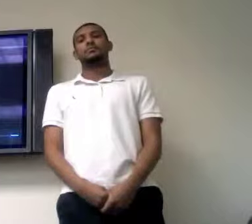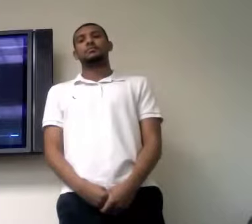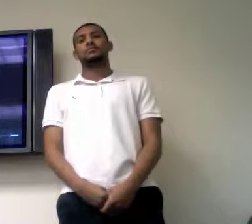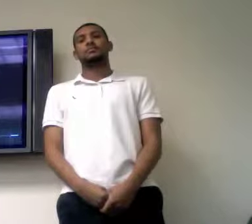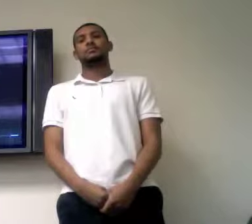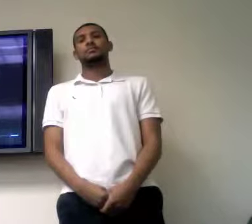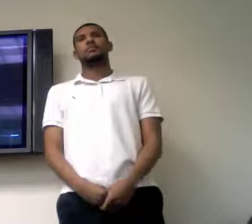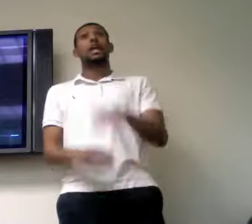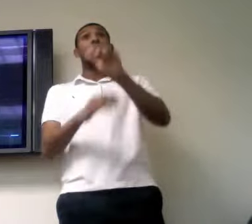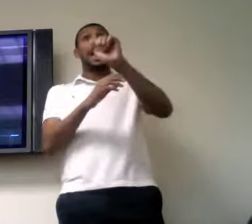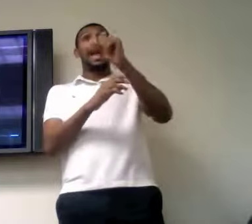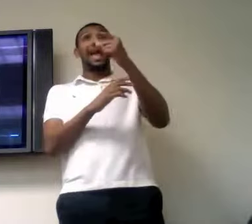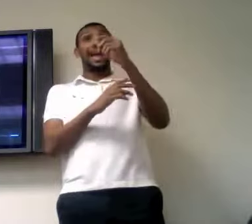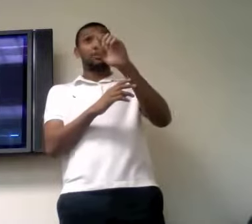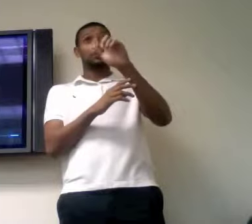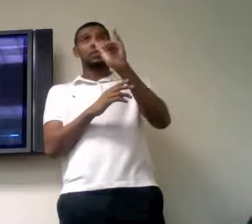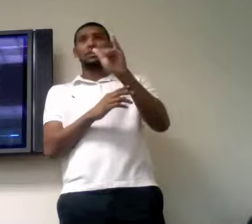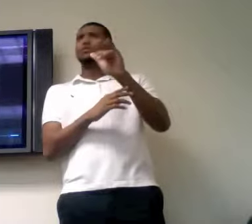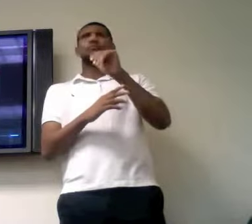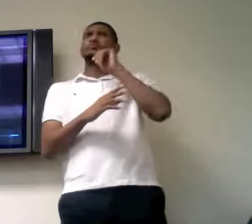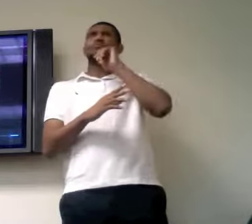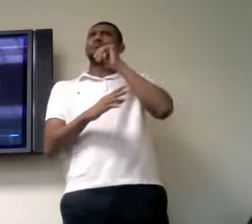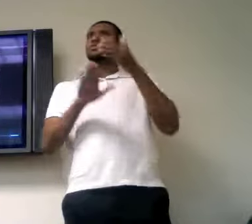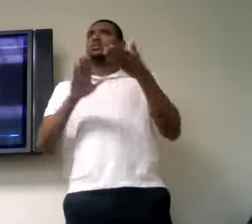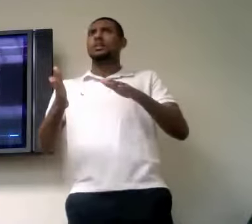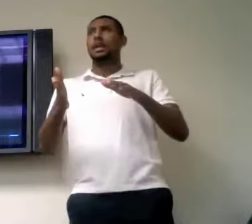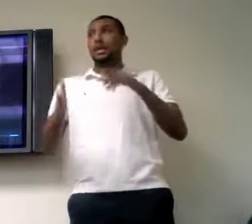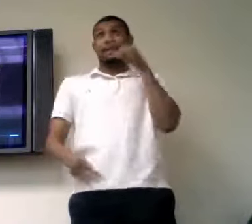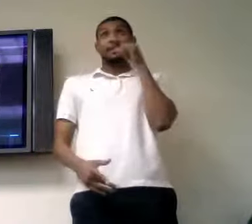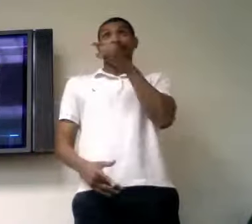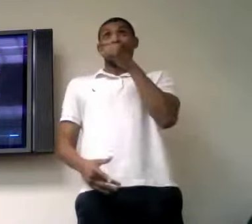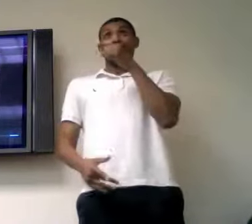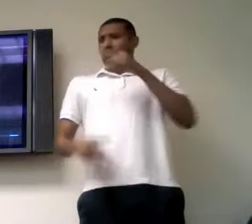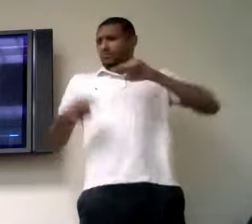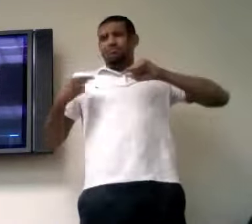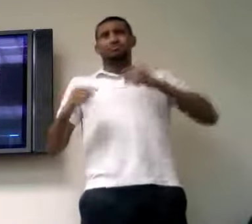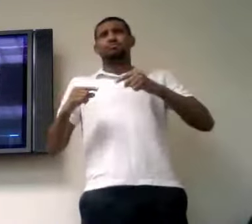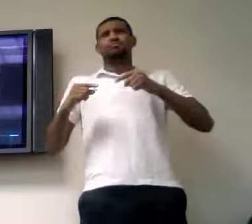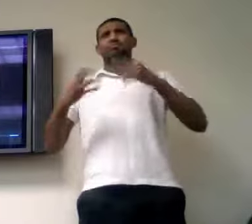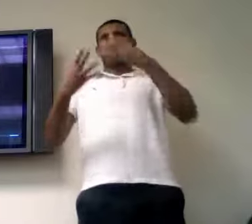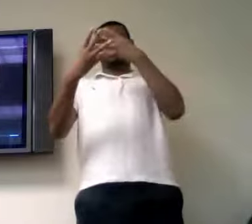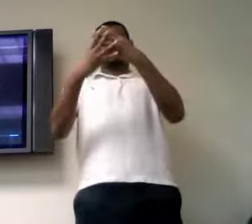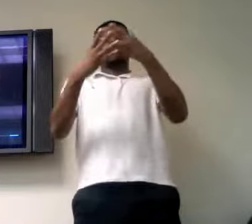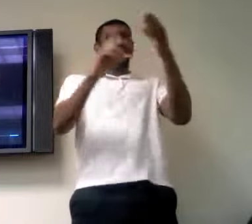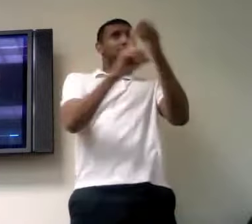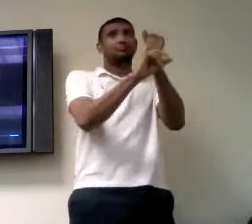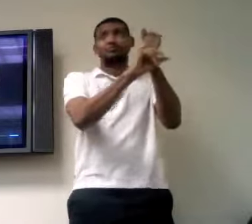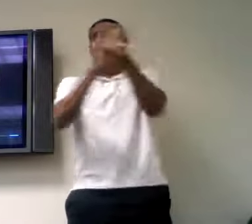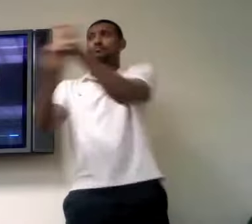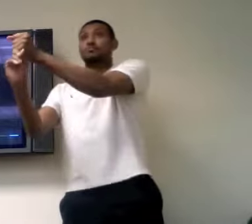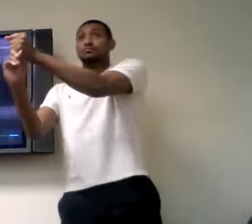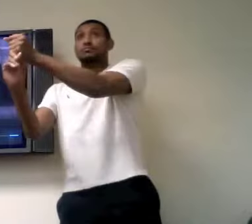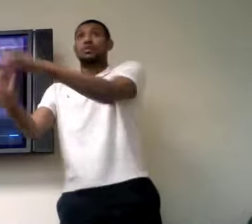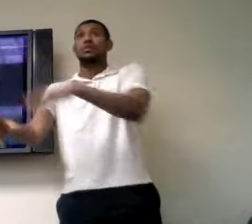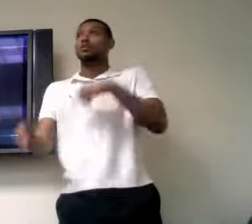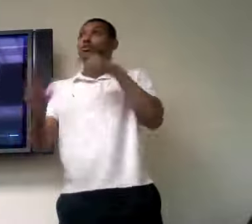Ashley was not dead. He had been wounded and taken prisoner, and the records showed that he was at Rock Island, a prison camp in